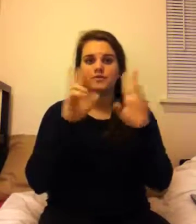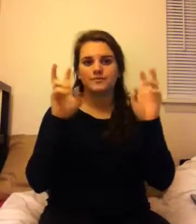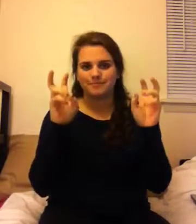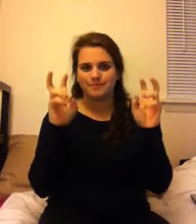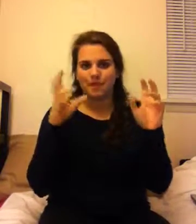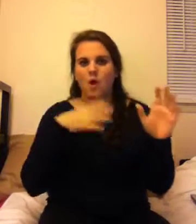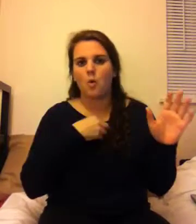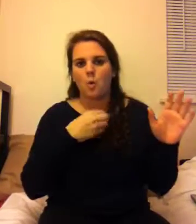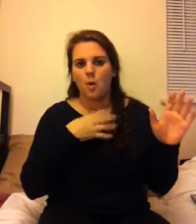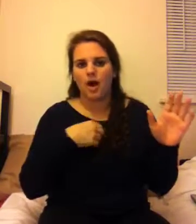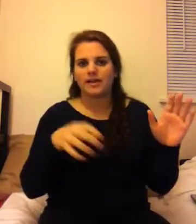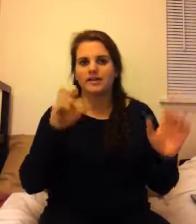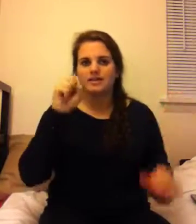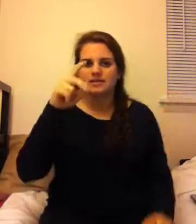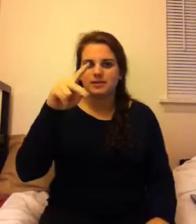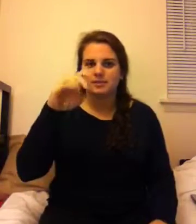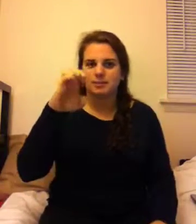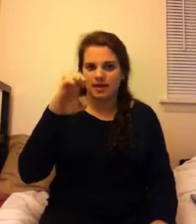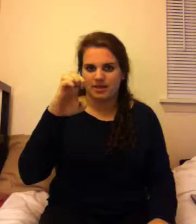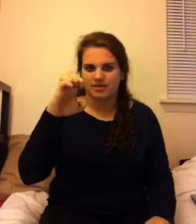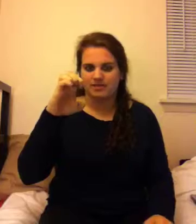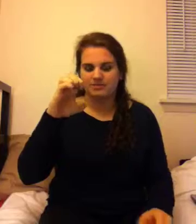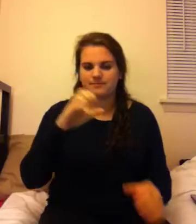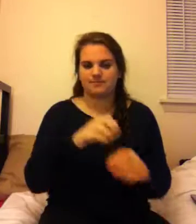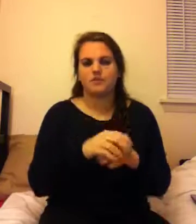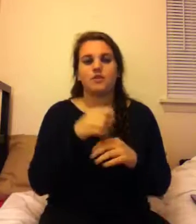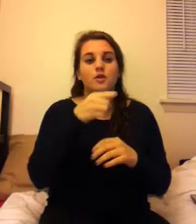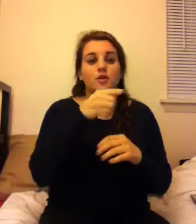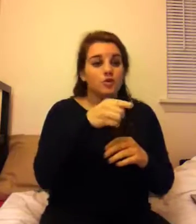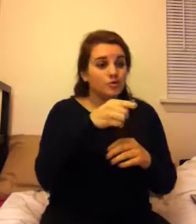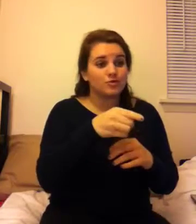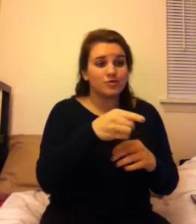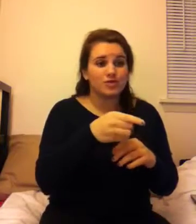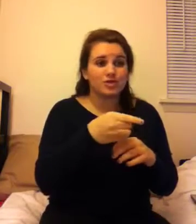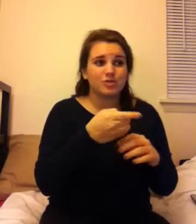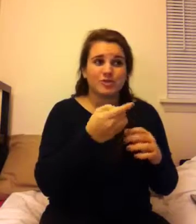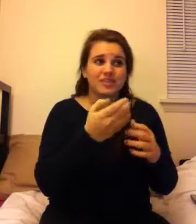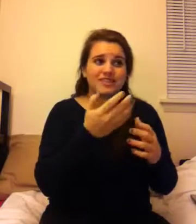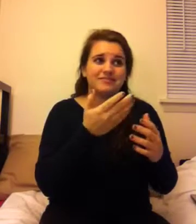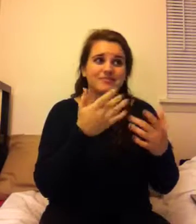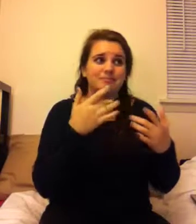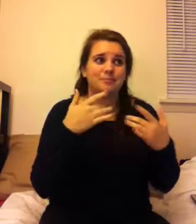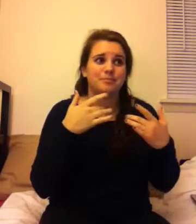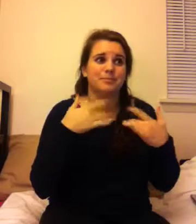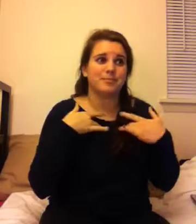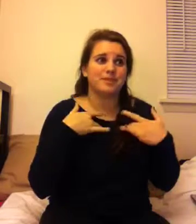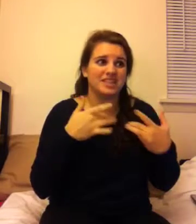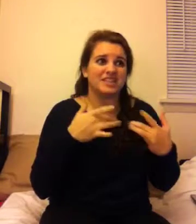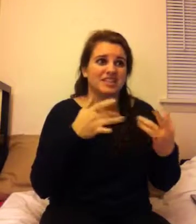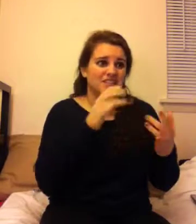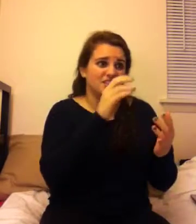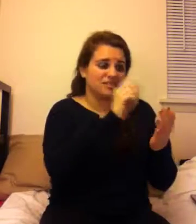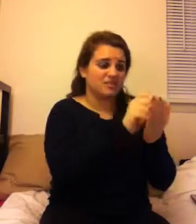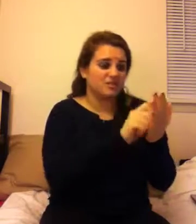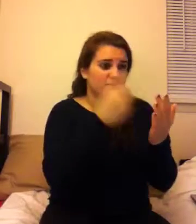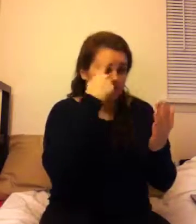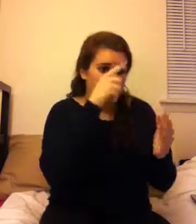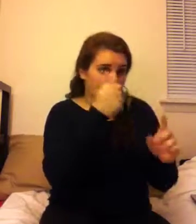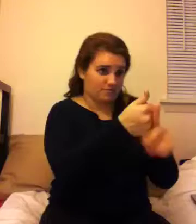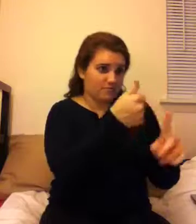use that white space when you're taking notes for yourself. But when as a note taker, you want